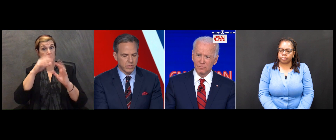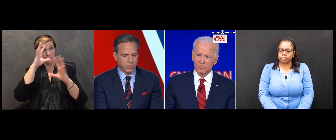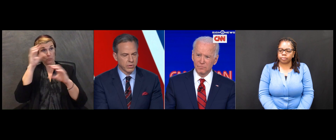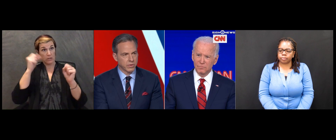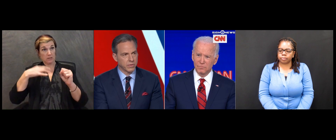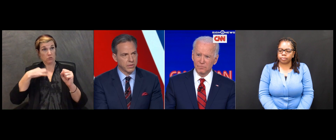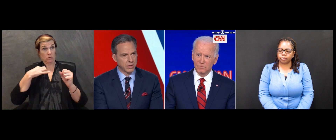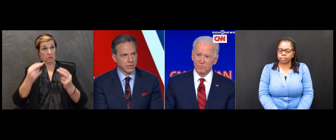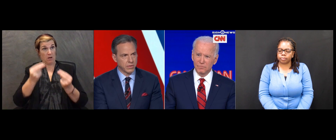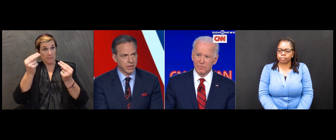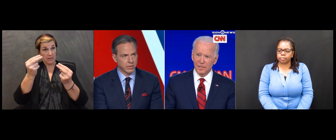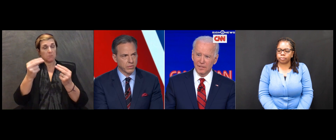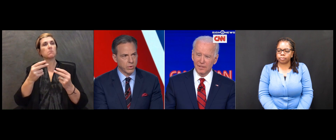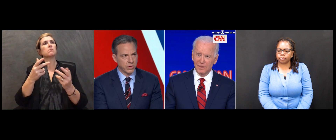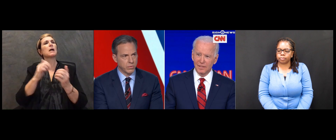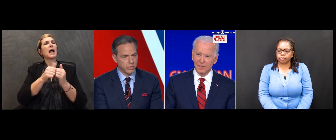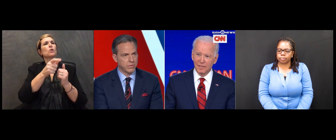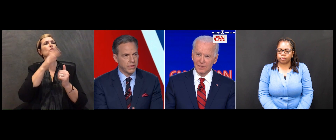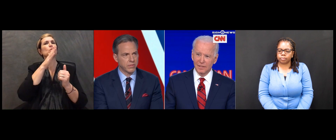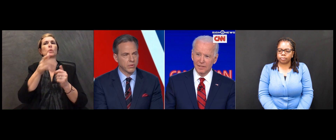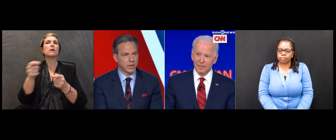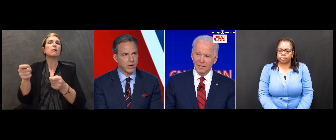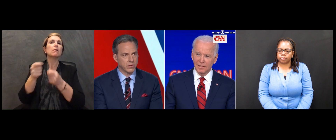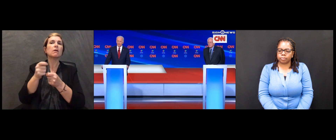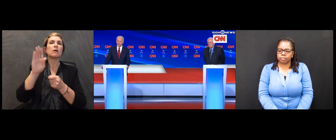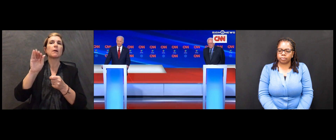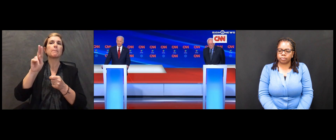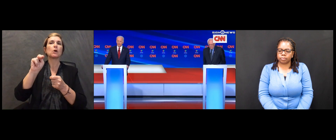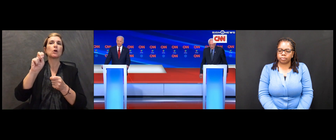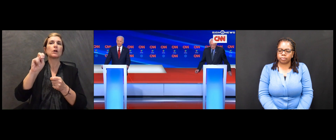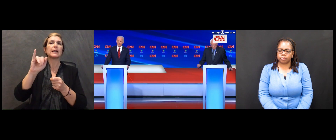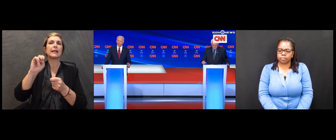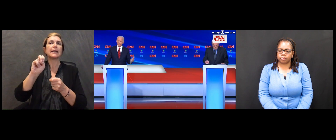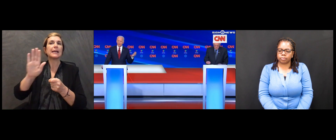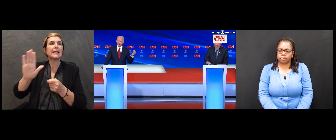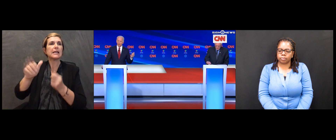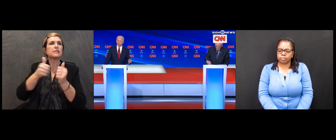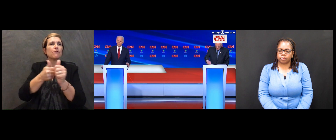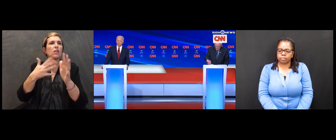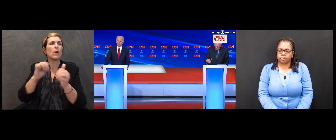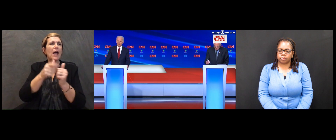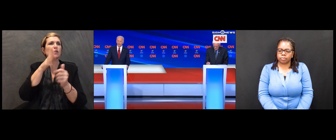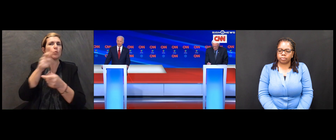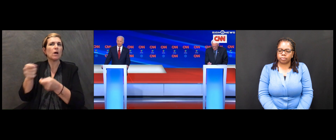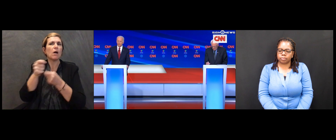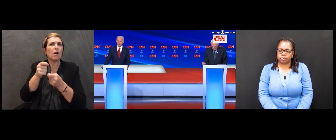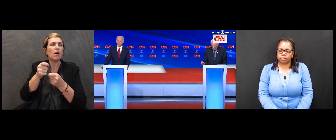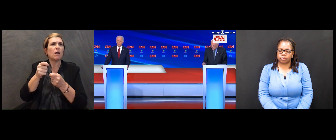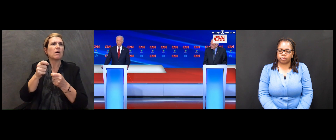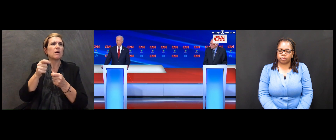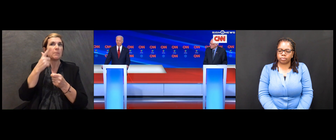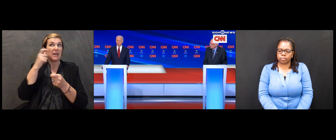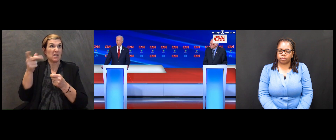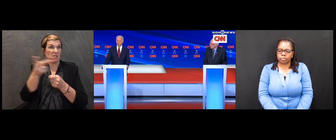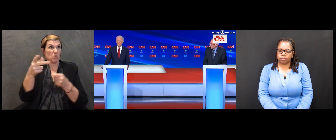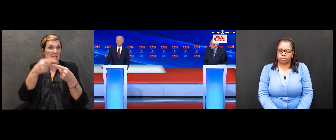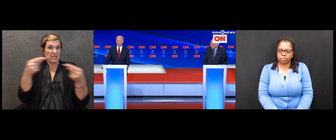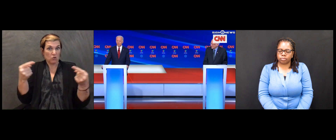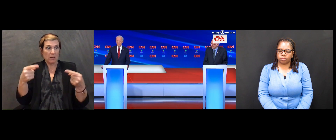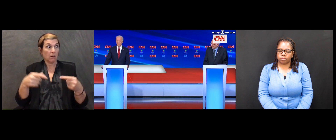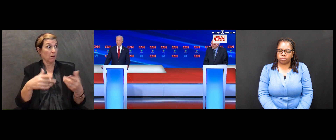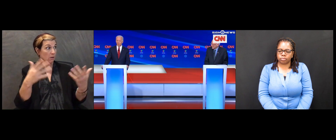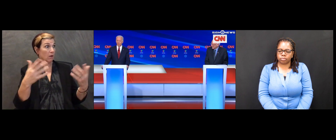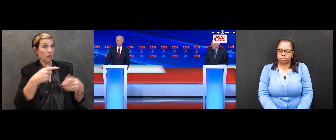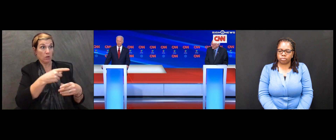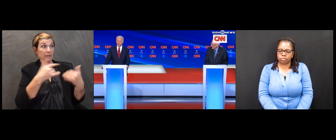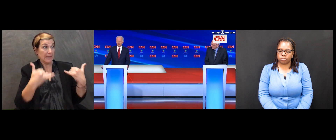appeal to supporters of Senator Sanders when you do disagree on so many issues? He's making it hard for me right now. I was trying to give him credit for some things. He